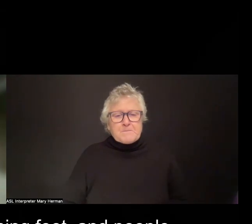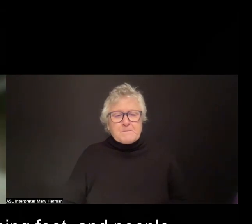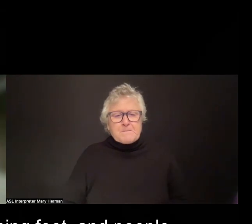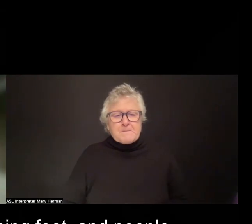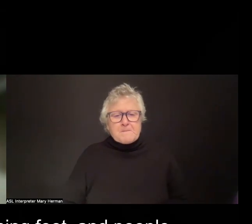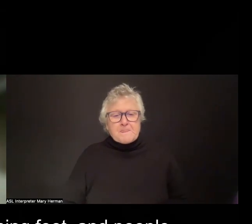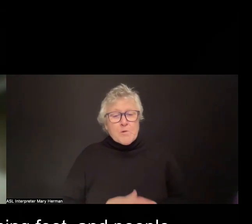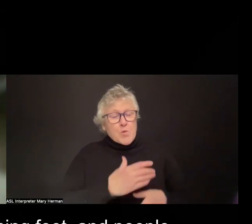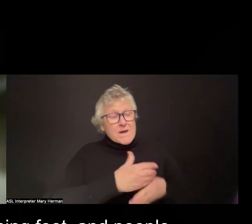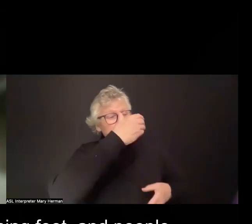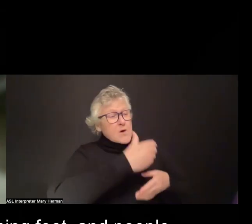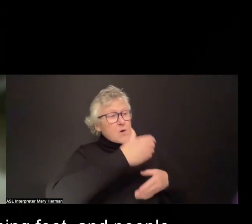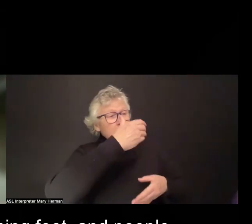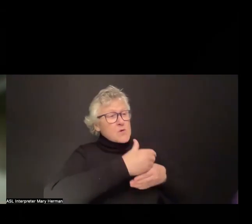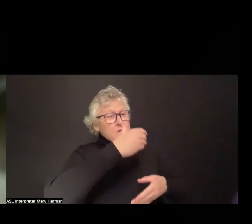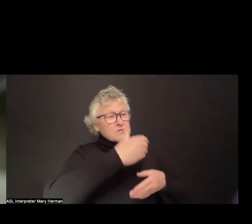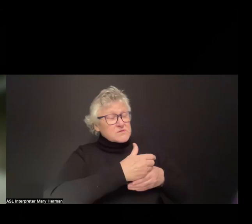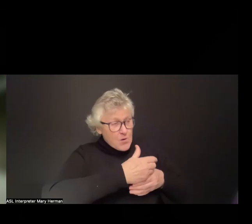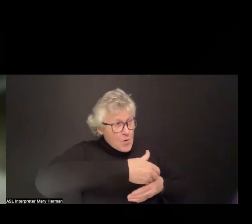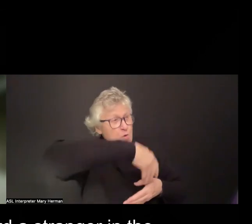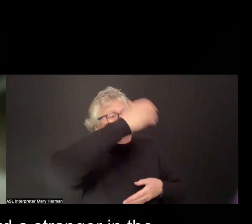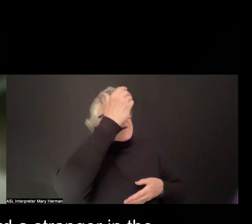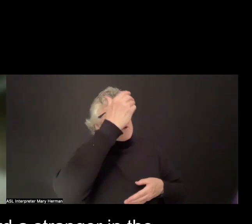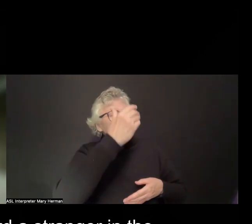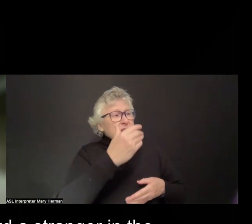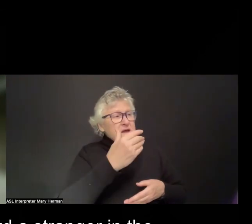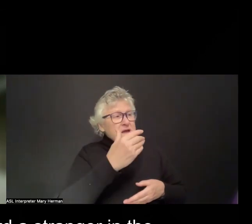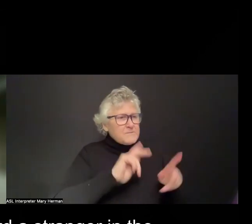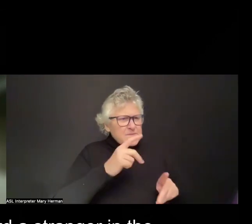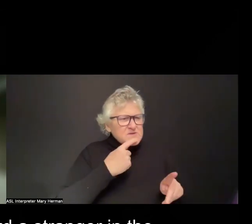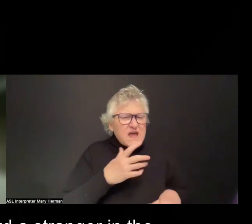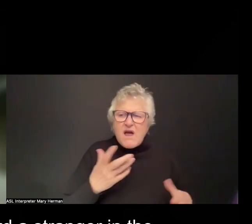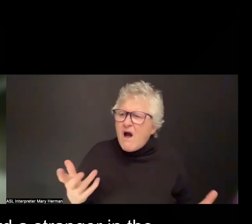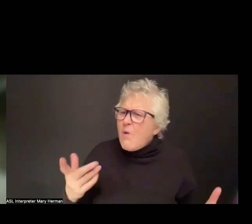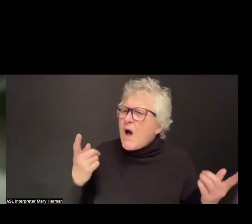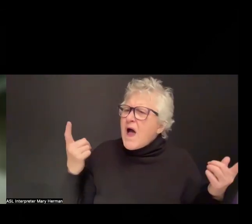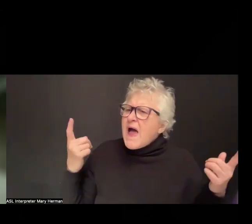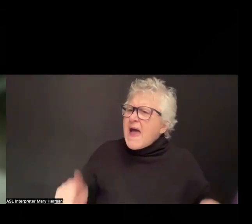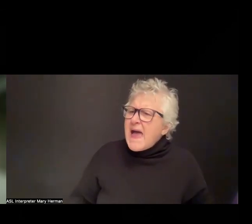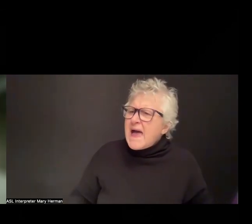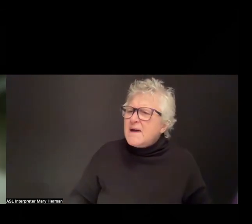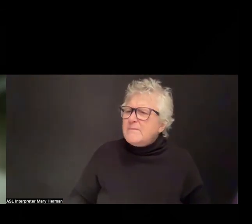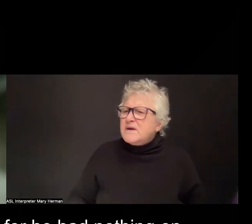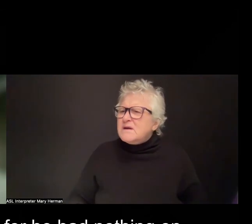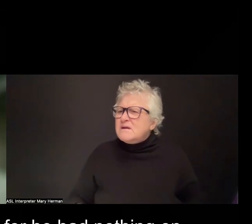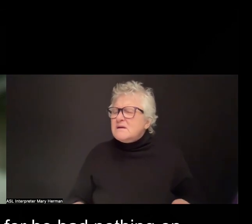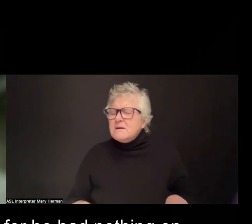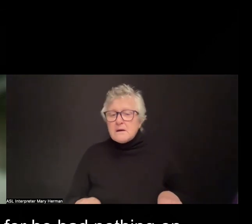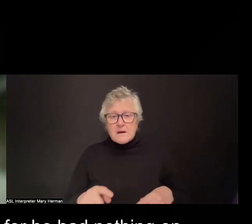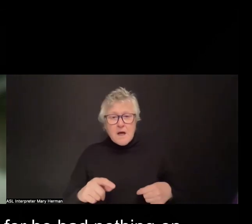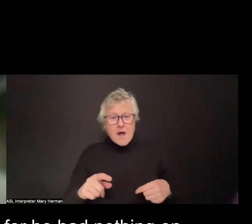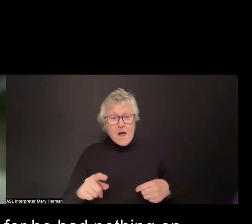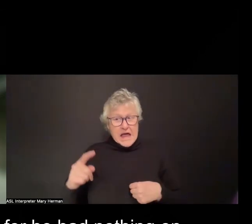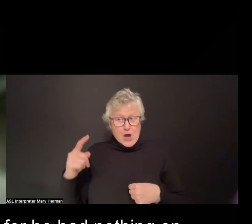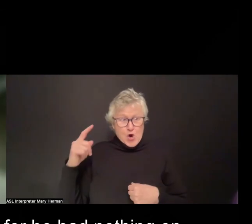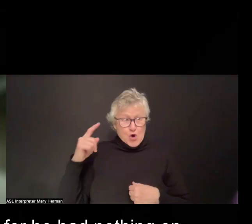Bells clanging, rushing feet, and people saying, "What is it? What's happened?" And a boy I heard, a stranger, in the alleyway. Was he robbed? He must have been, for he